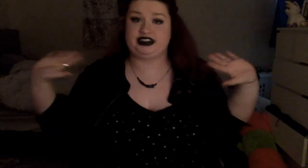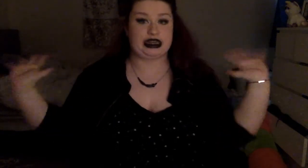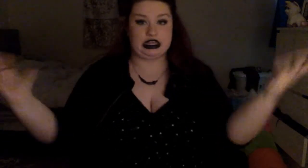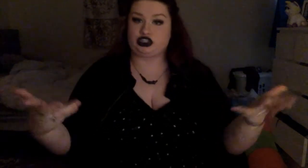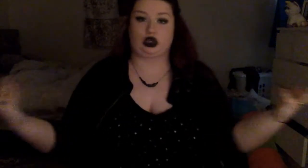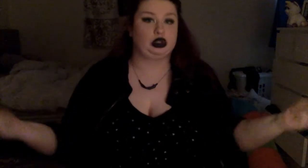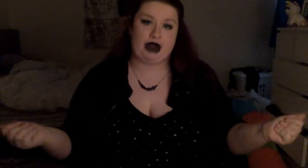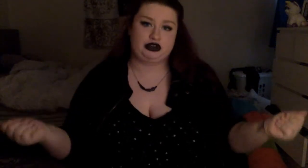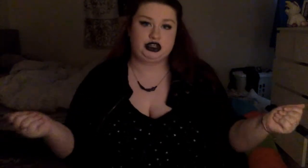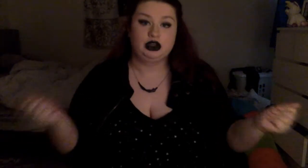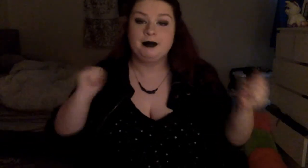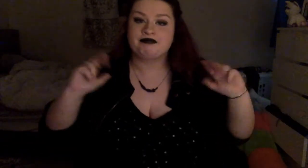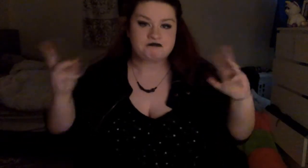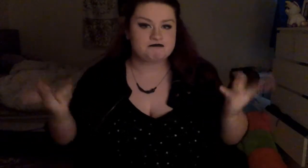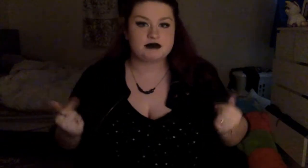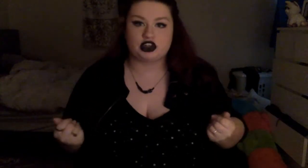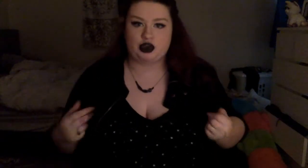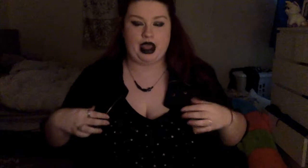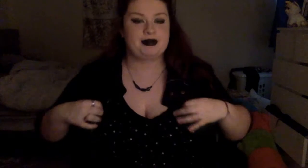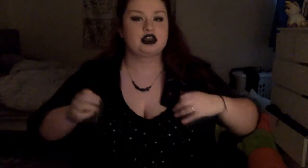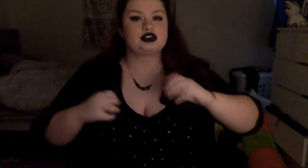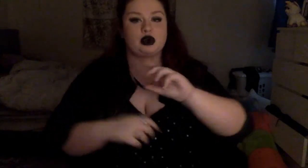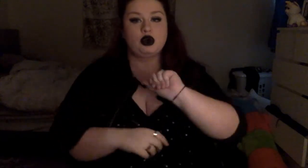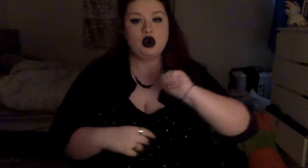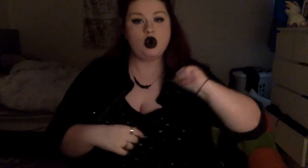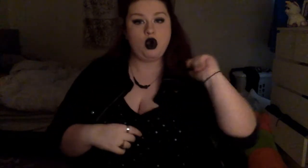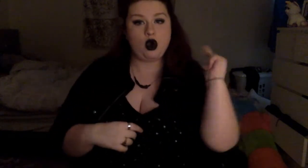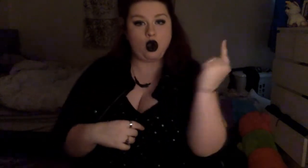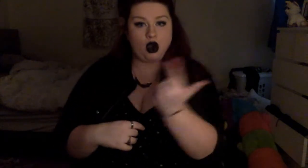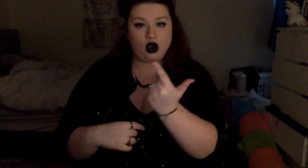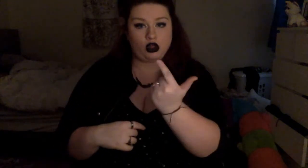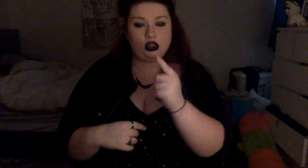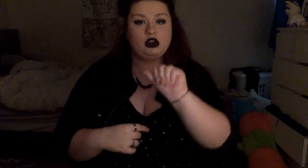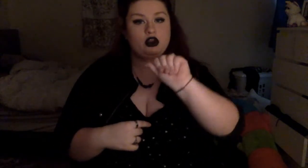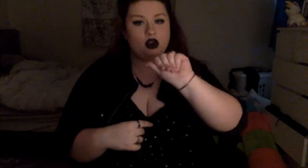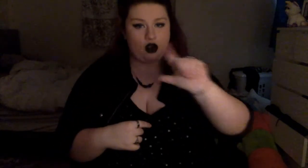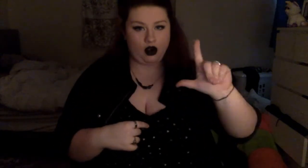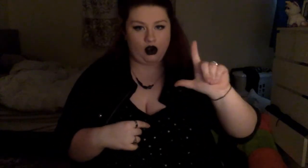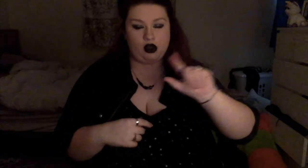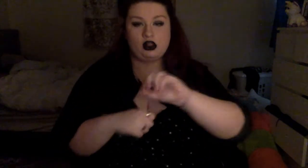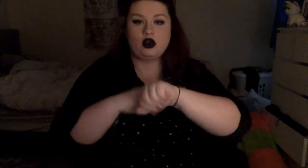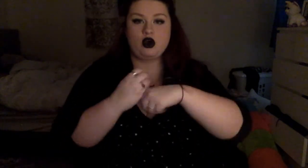sitting in a circle around you. Not sure why. So all.